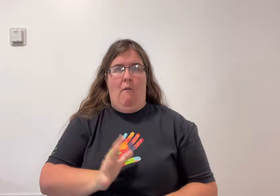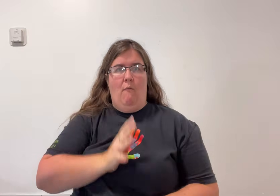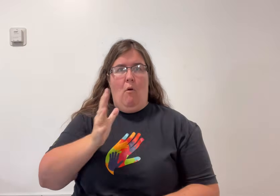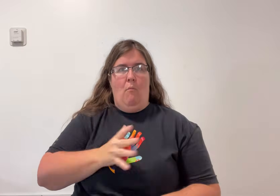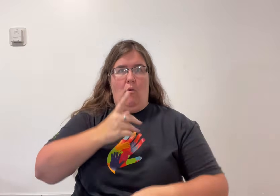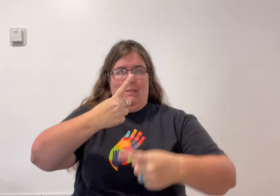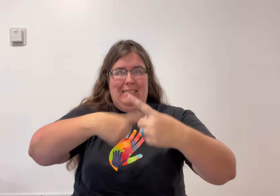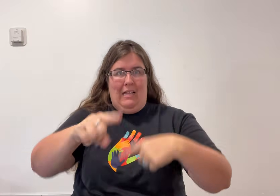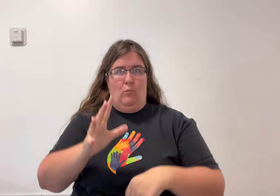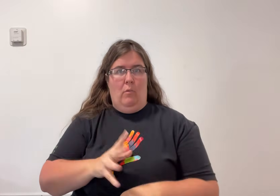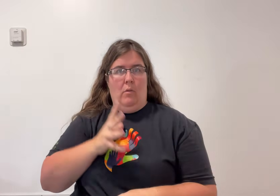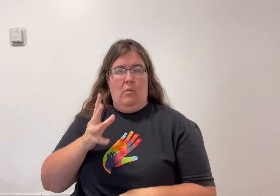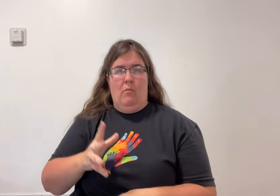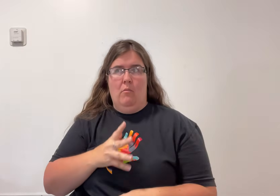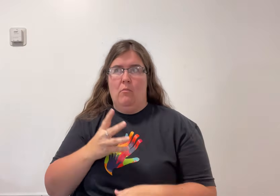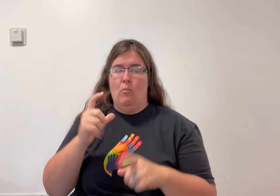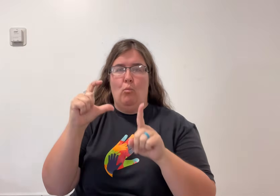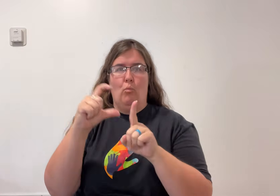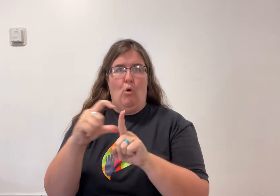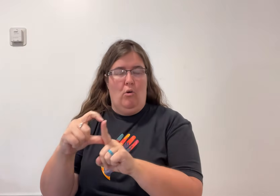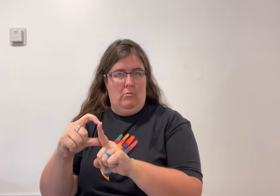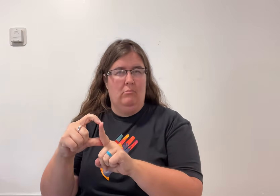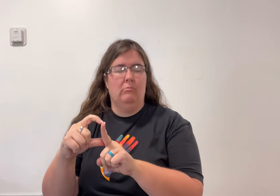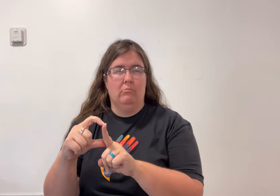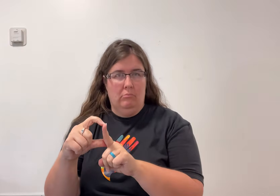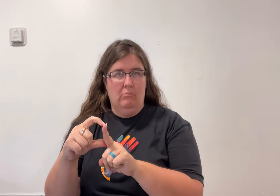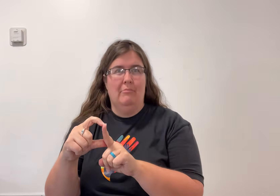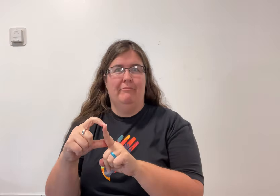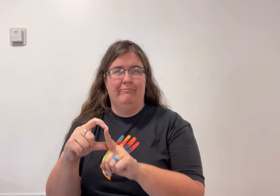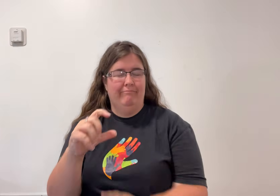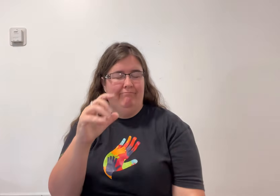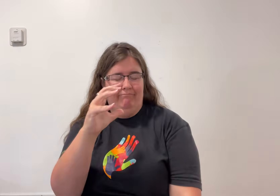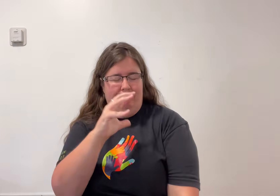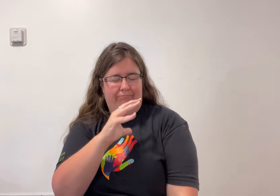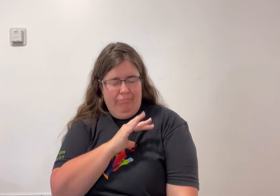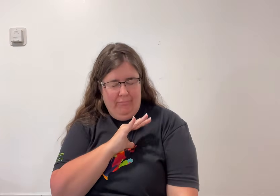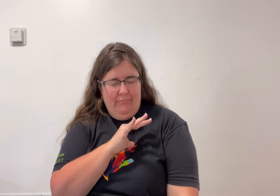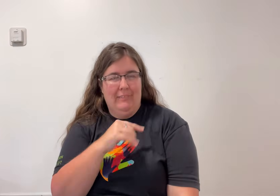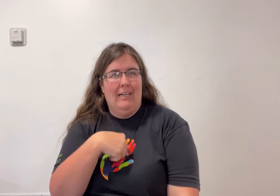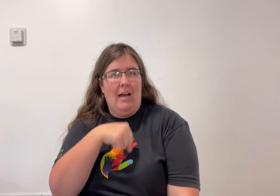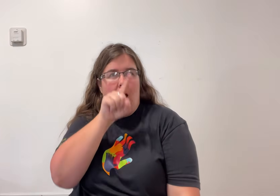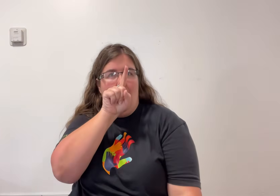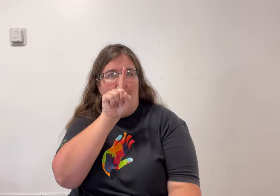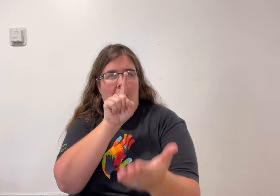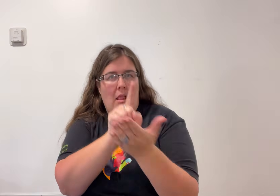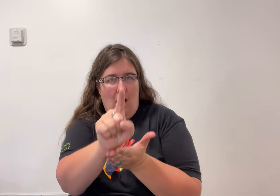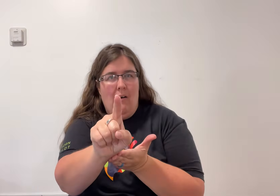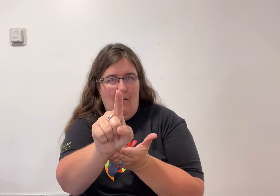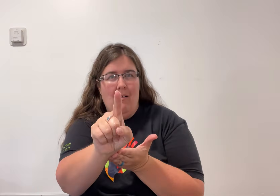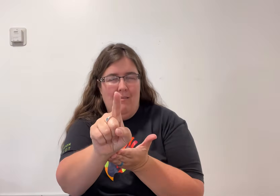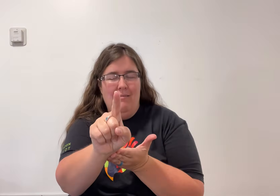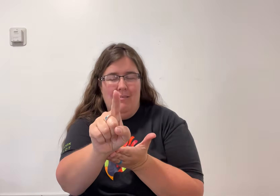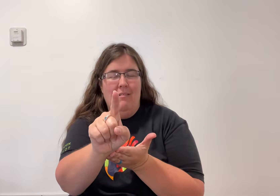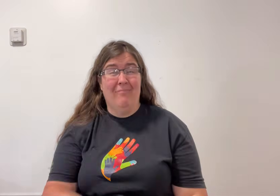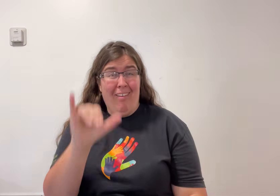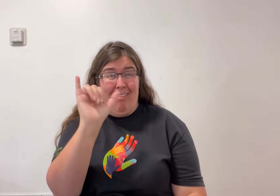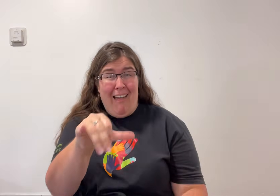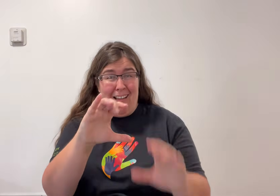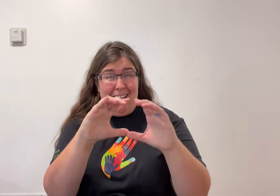instead without any official signs or words. It was so cool. I fell in love with the class instantly. Now,